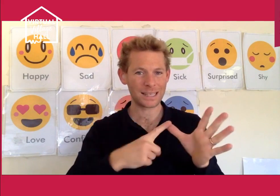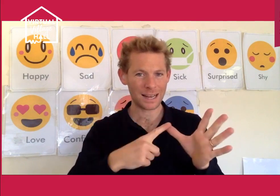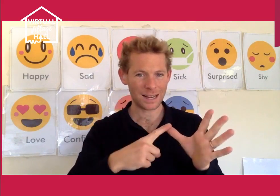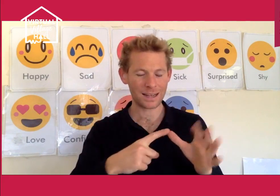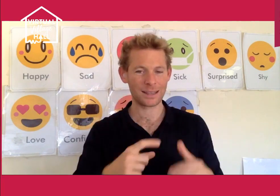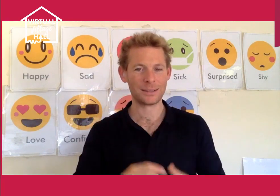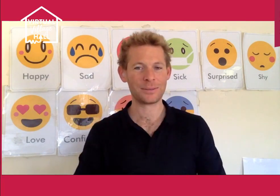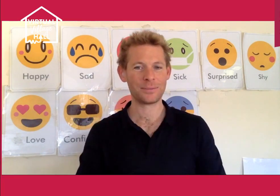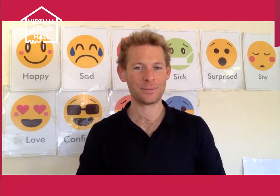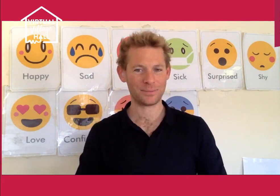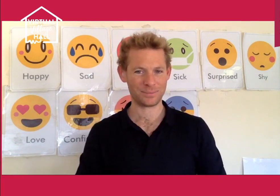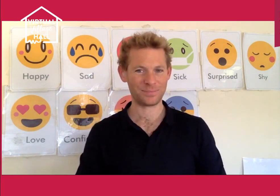was Rebecca.